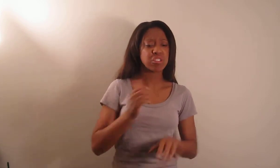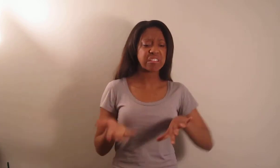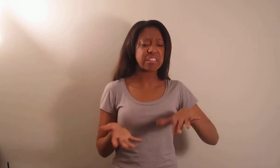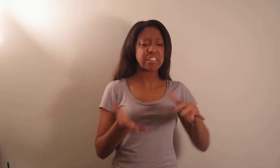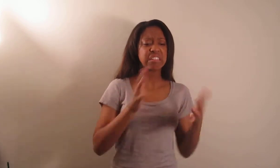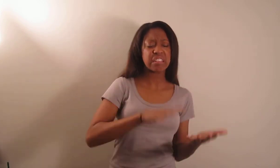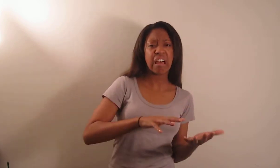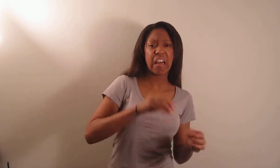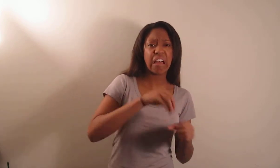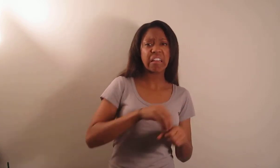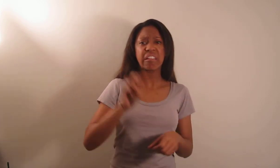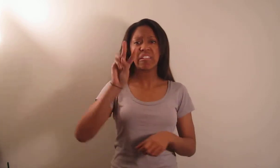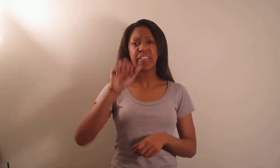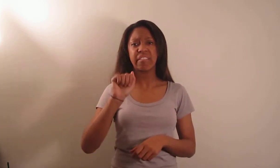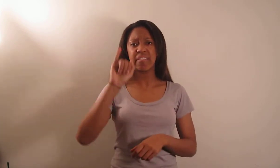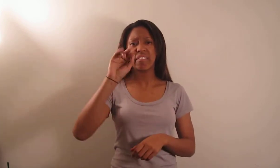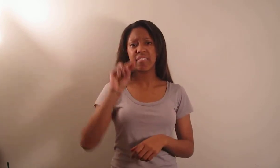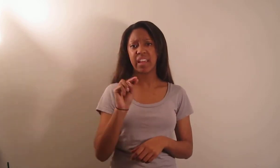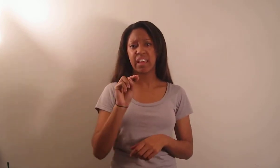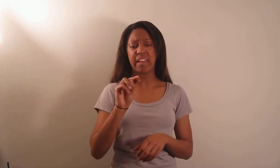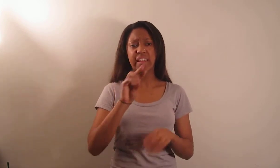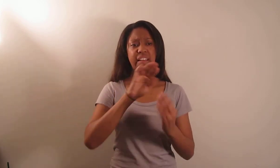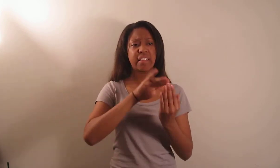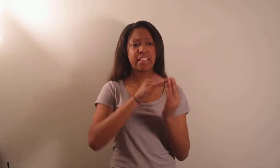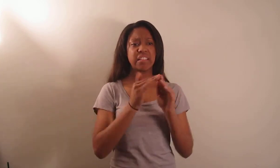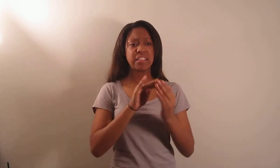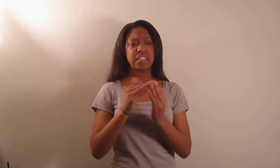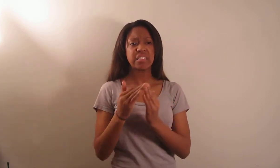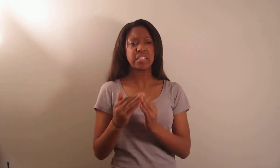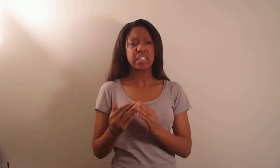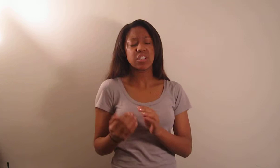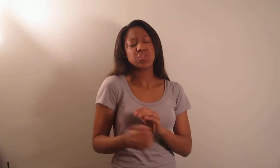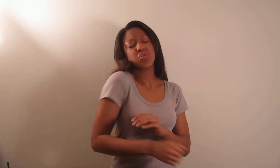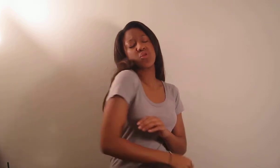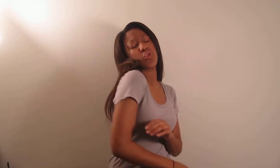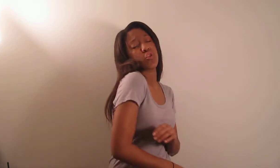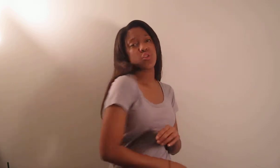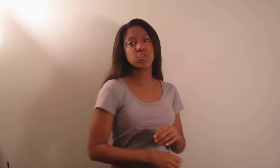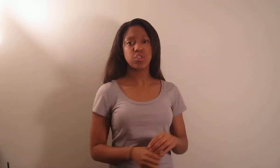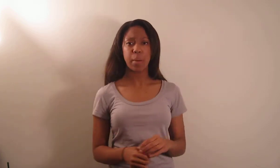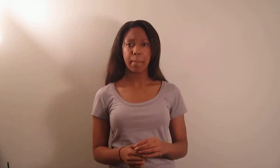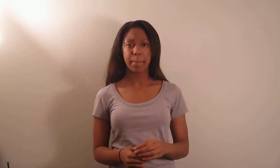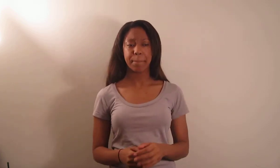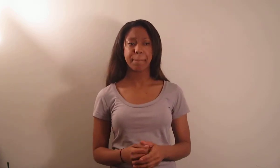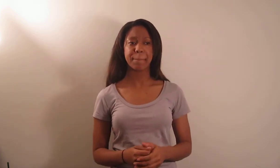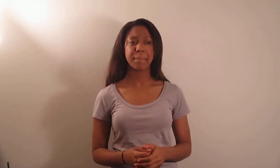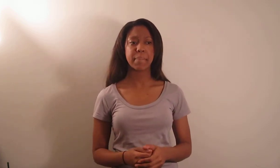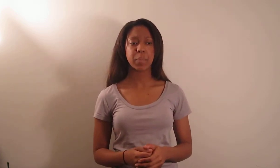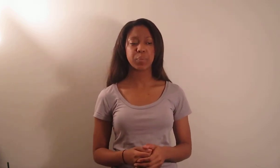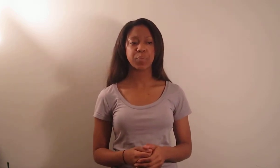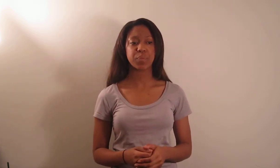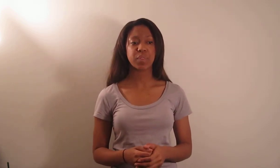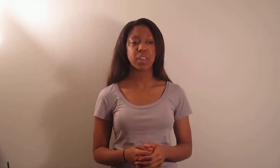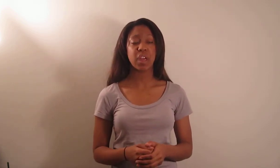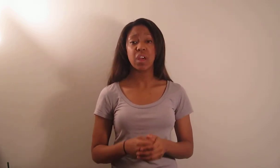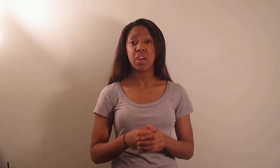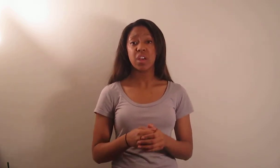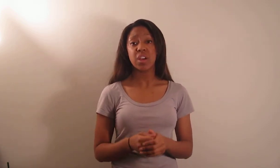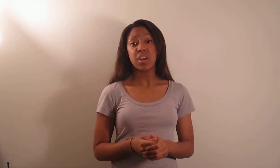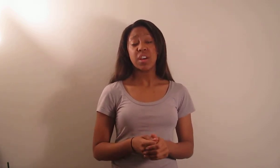had somehow turned its back on them. If there were massive funerals, it would have been very easy for the city